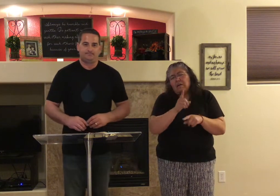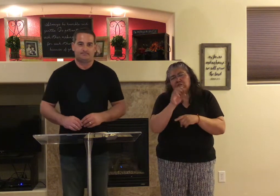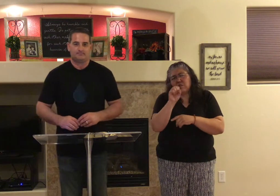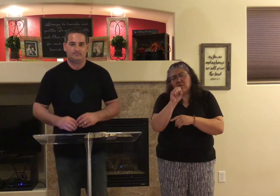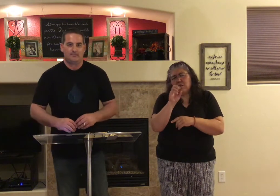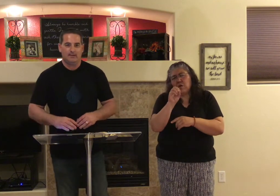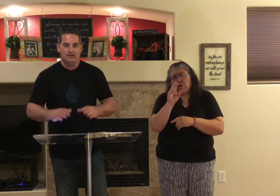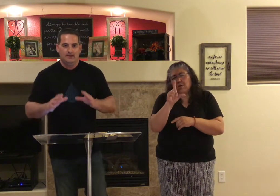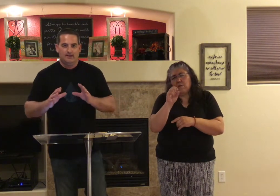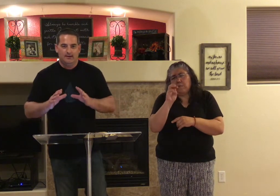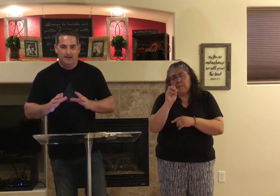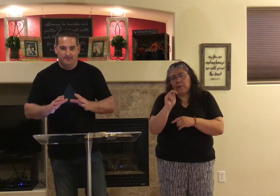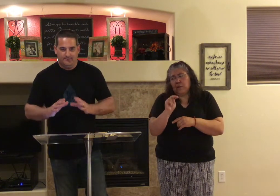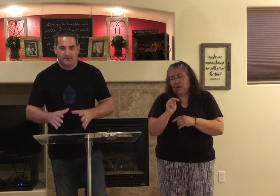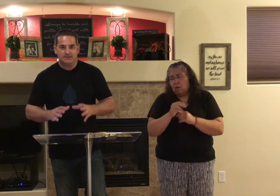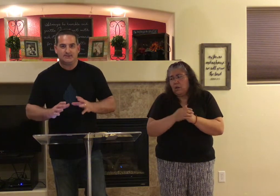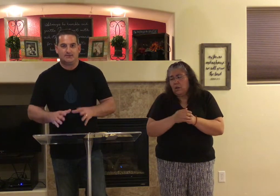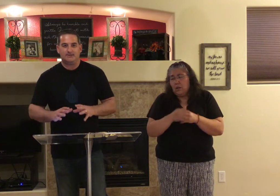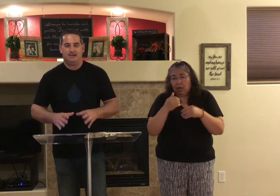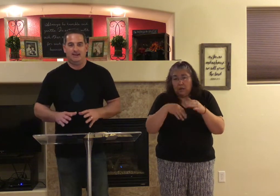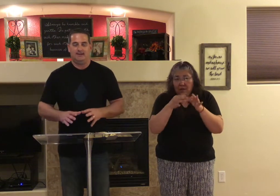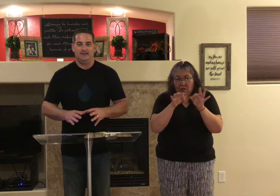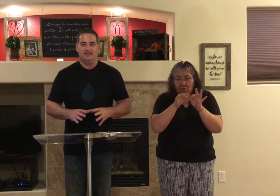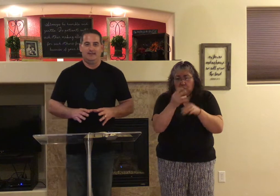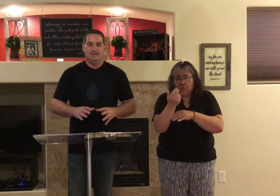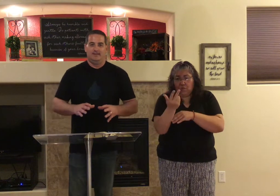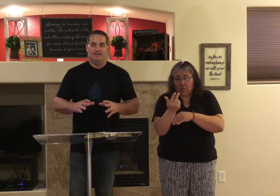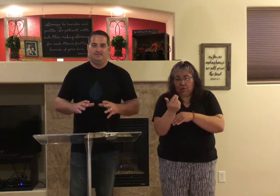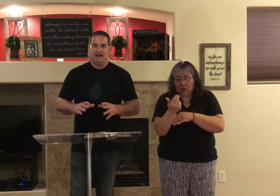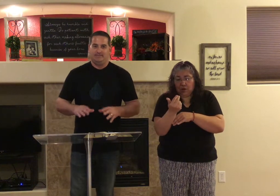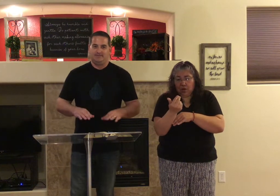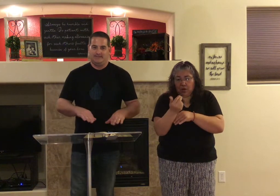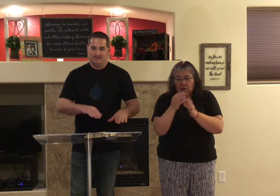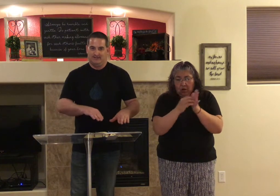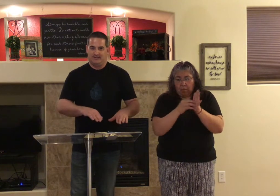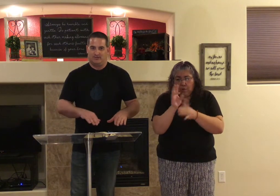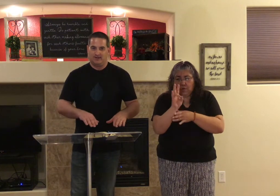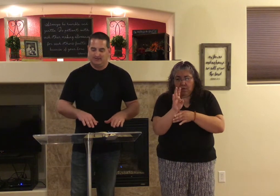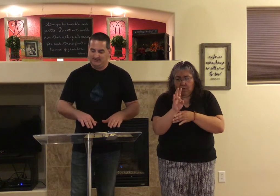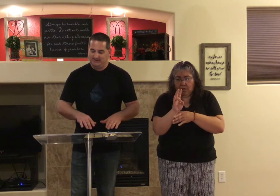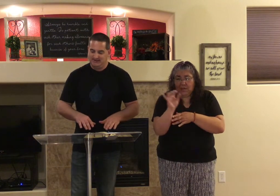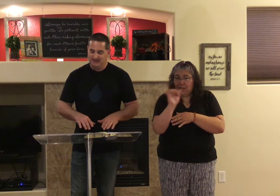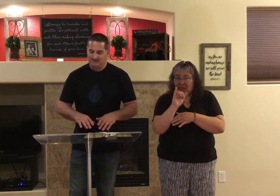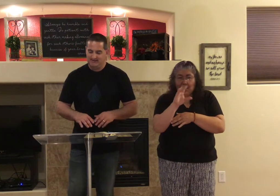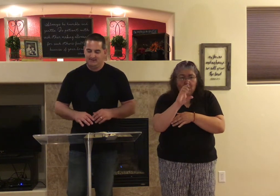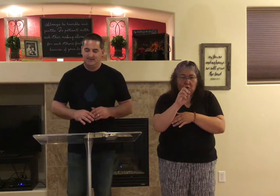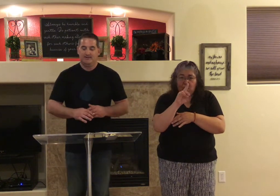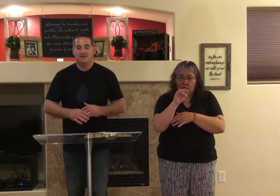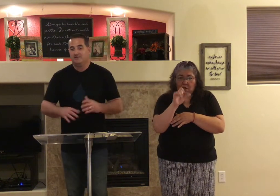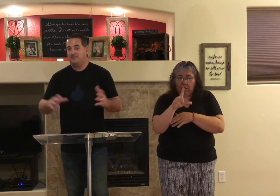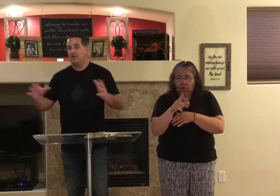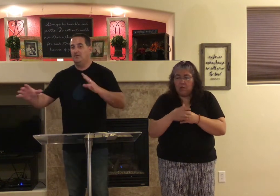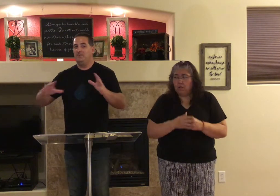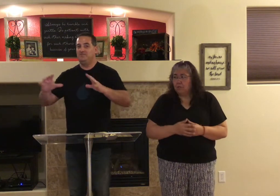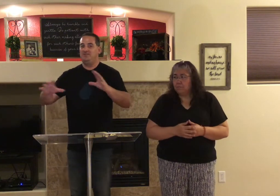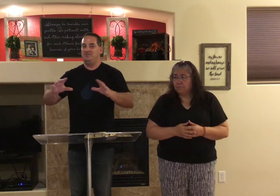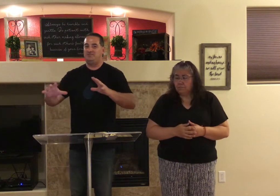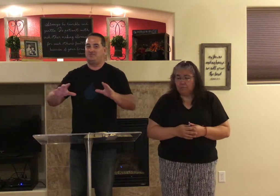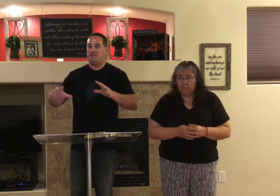Solomon. In verse 13 of chapter 7, 2 Chronicles, listen to this.